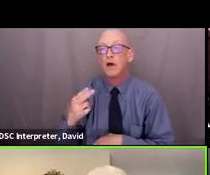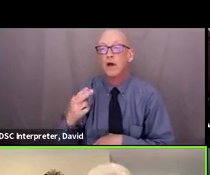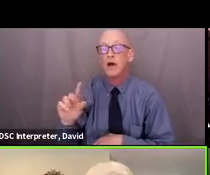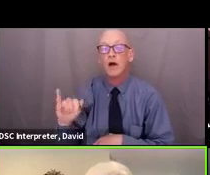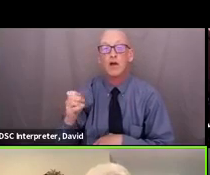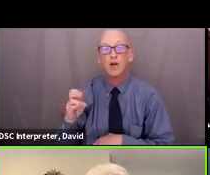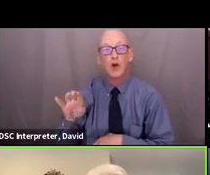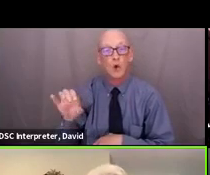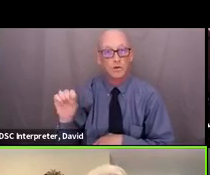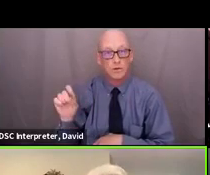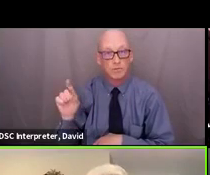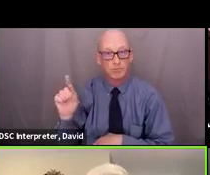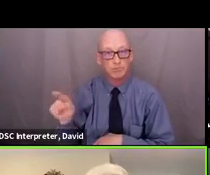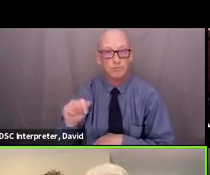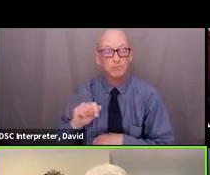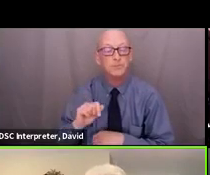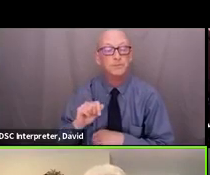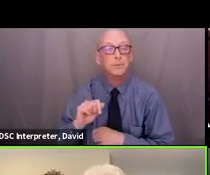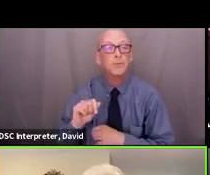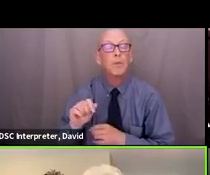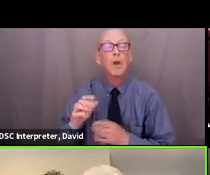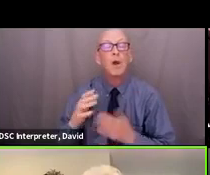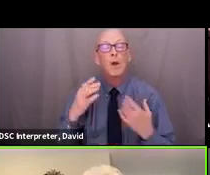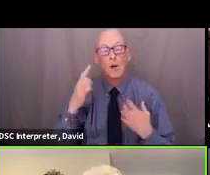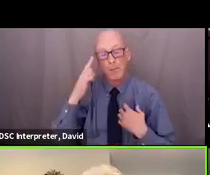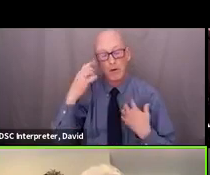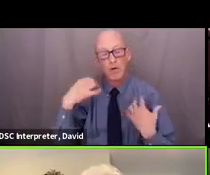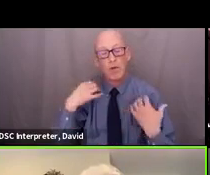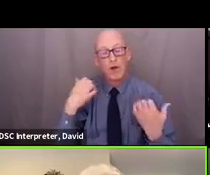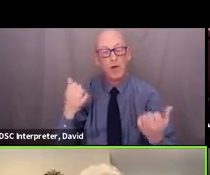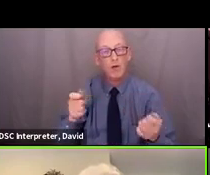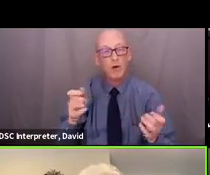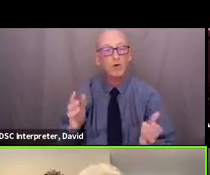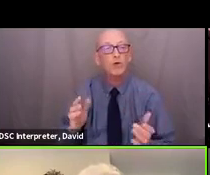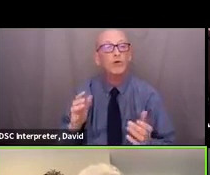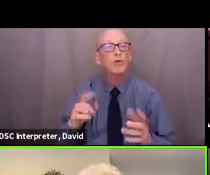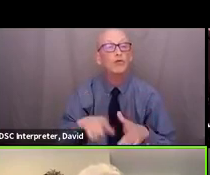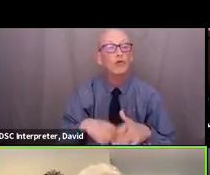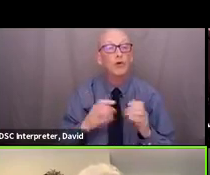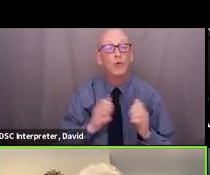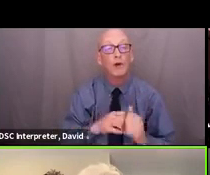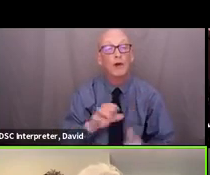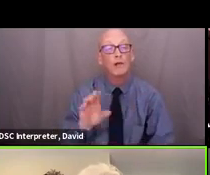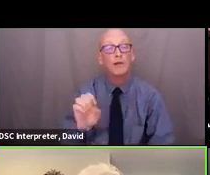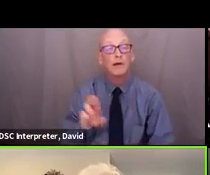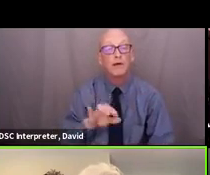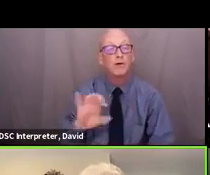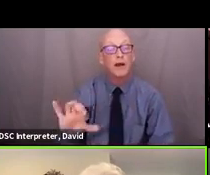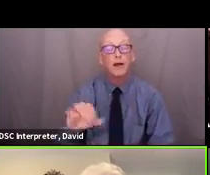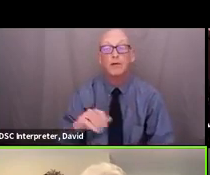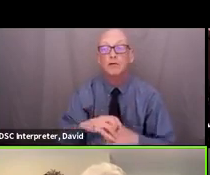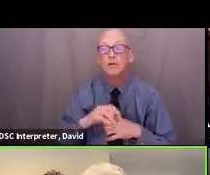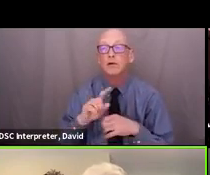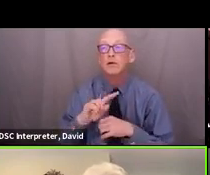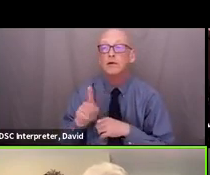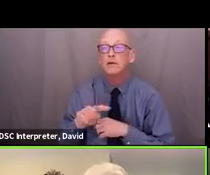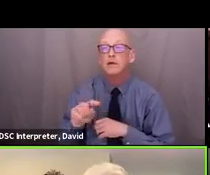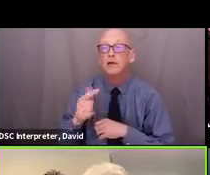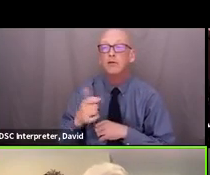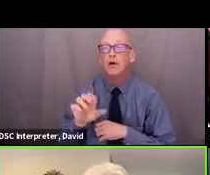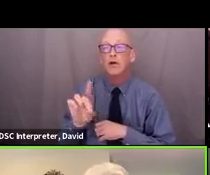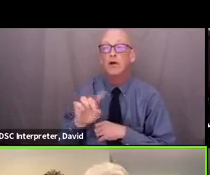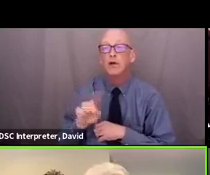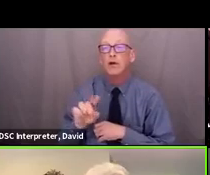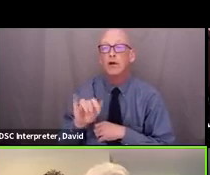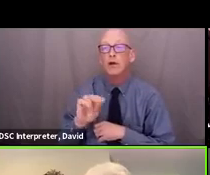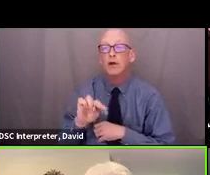Toledo-Lucas County Health Commissioner Dr. Eric Jasinski today. And Eric, you are starting off. We have some additional businesses